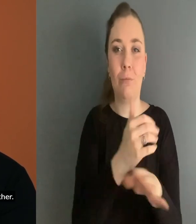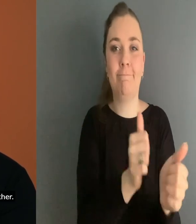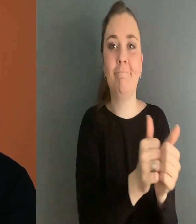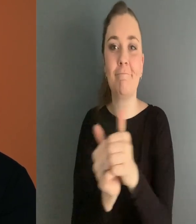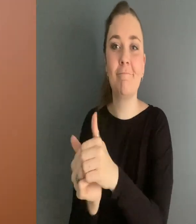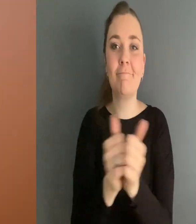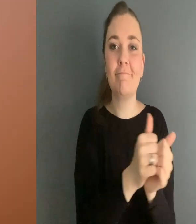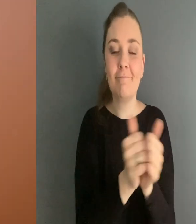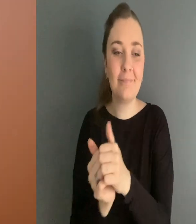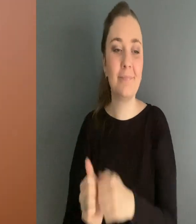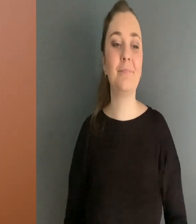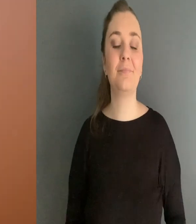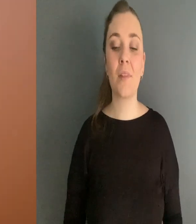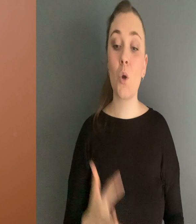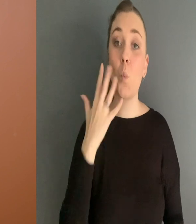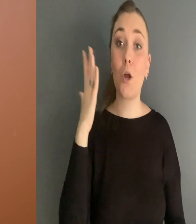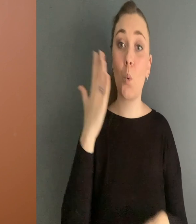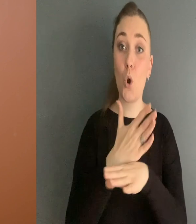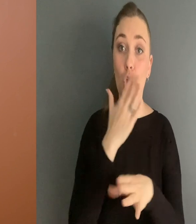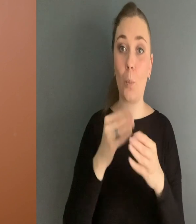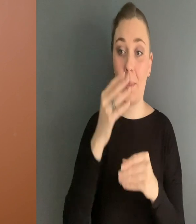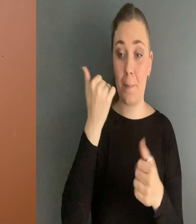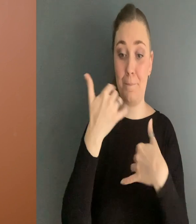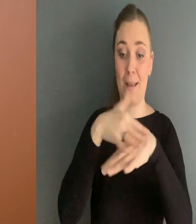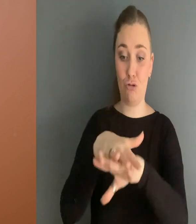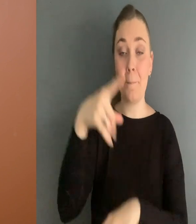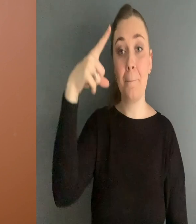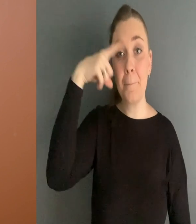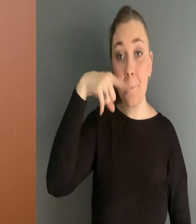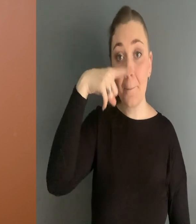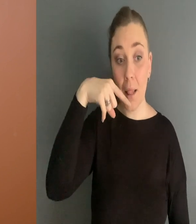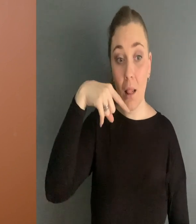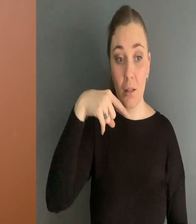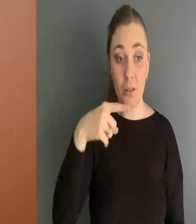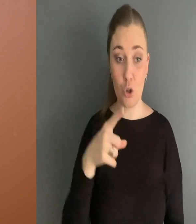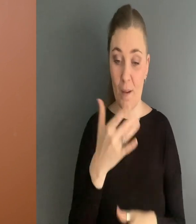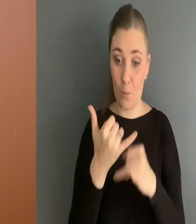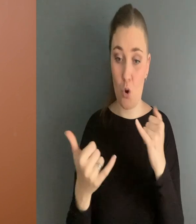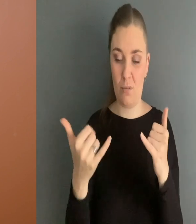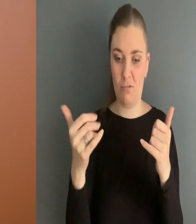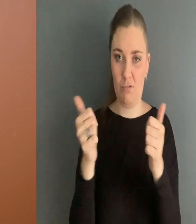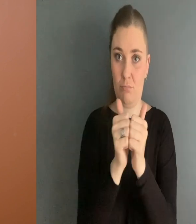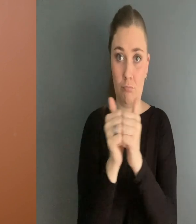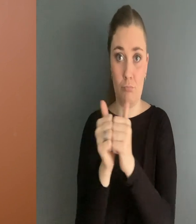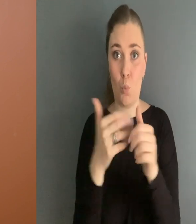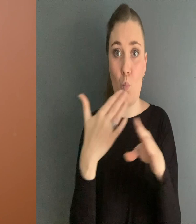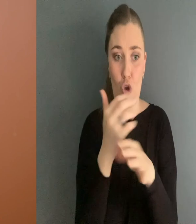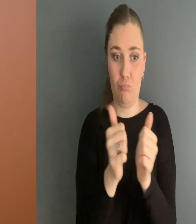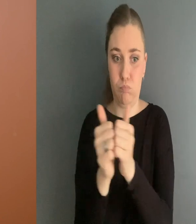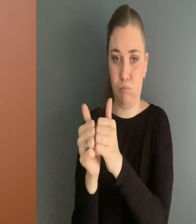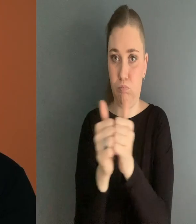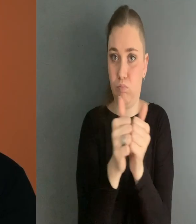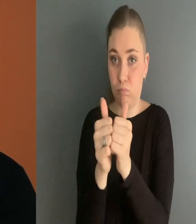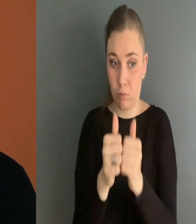together. When we work with mainstream people we work very closely together